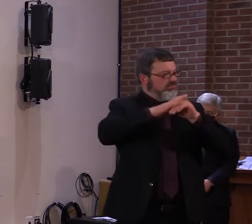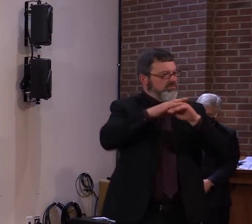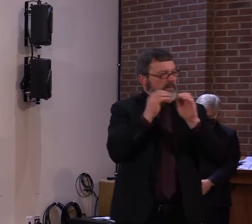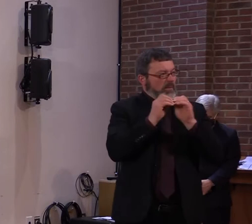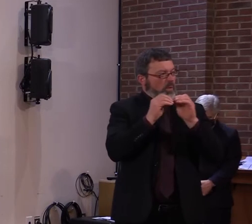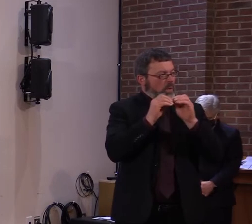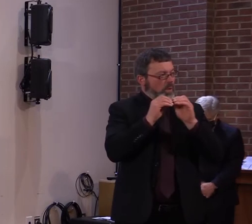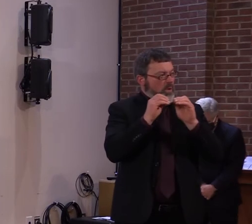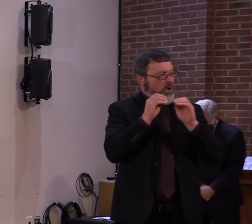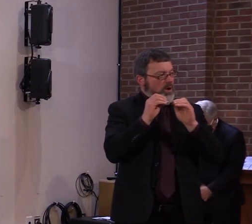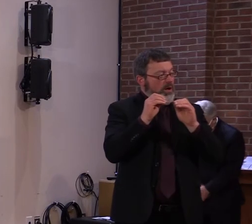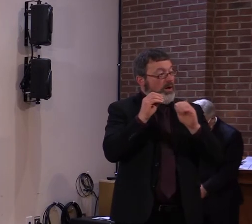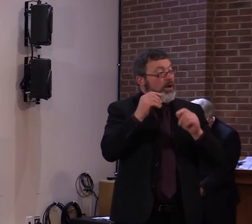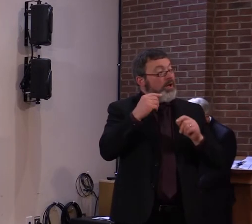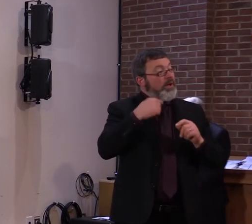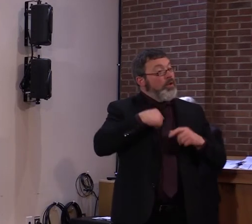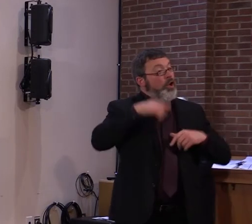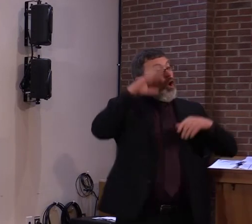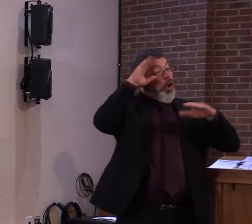on,